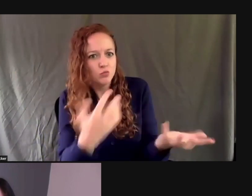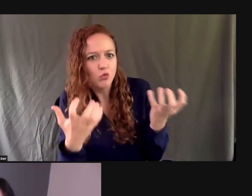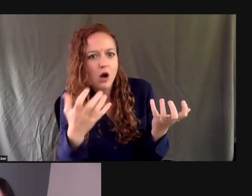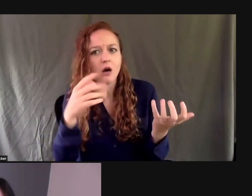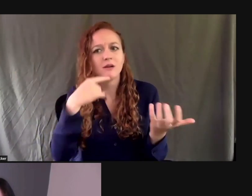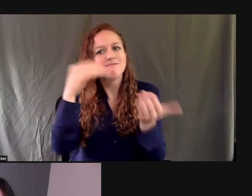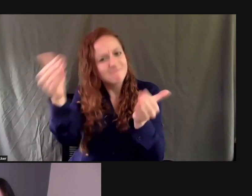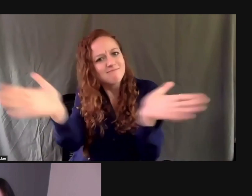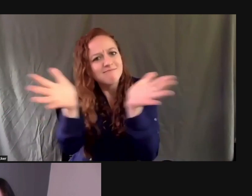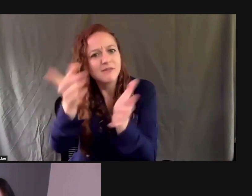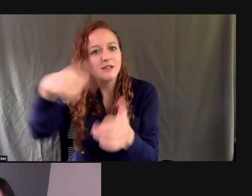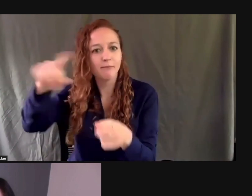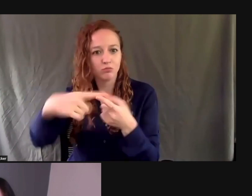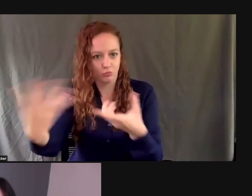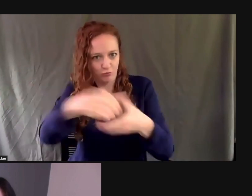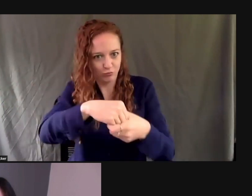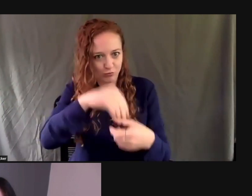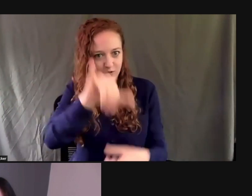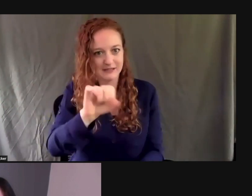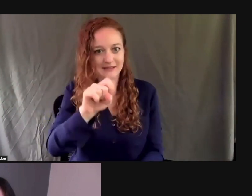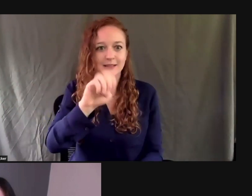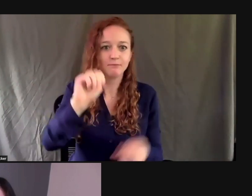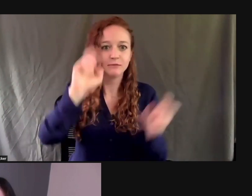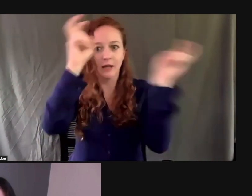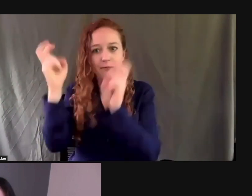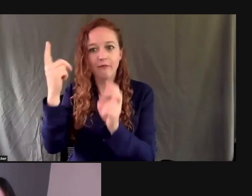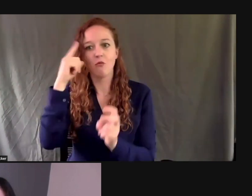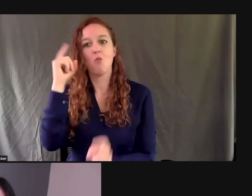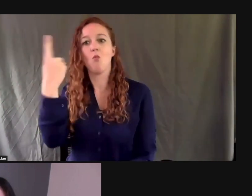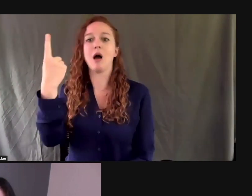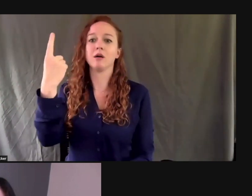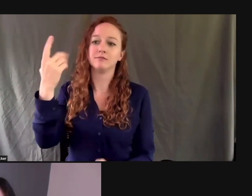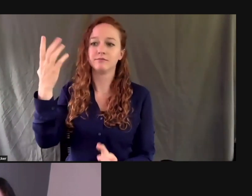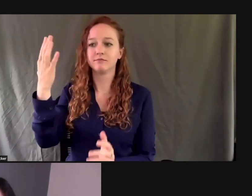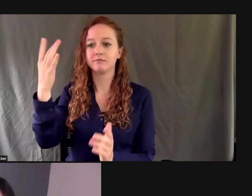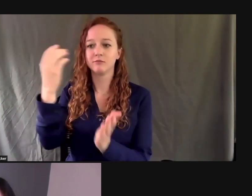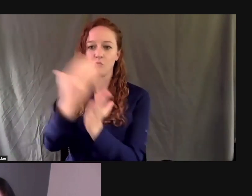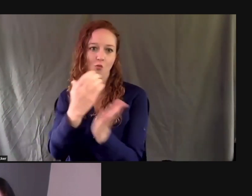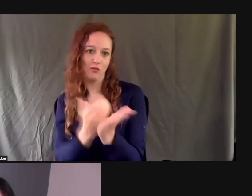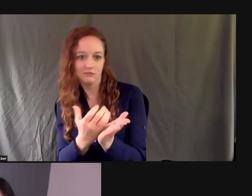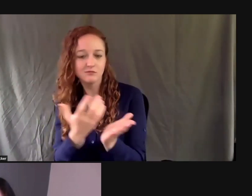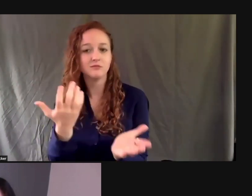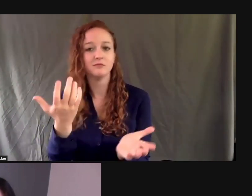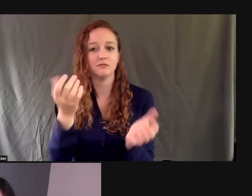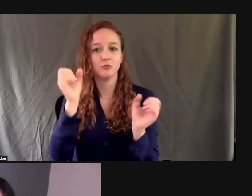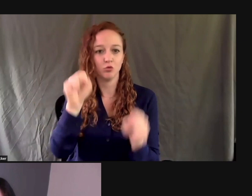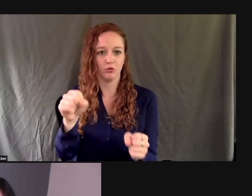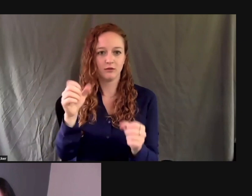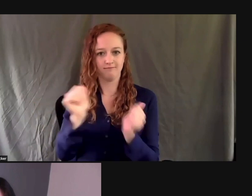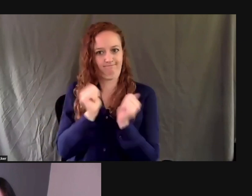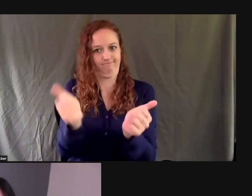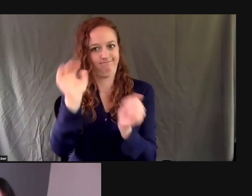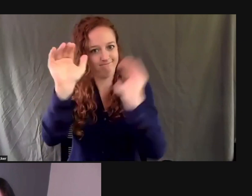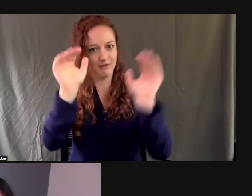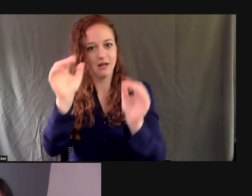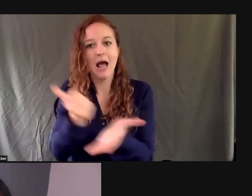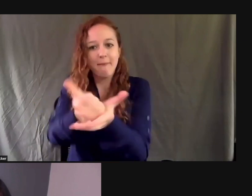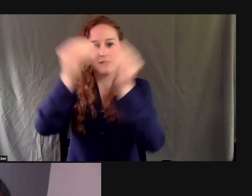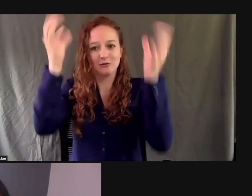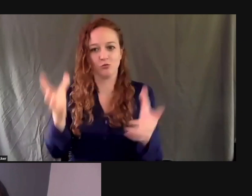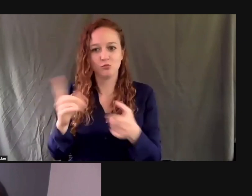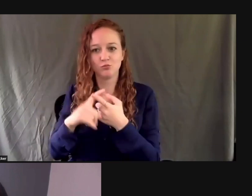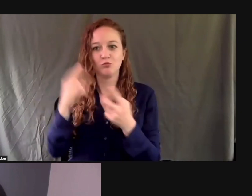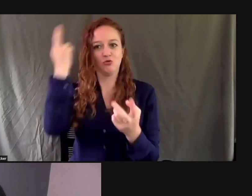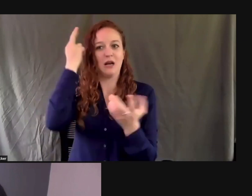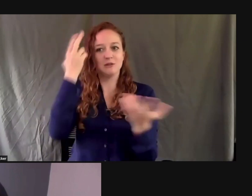any other things like that, whether it be your first, second, or third language, but interpreter curriculum or specific workshops